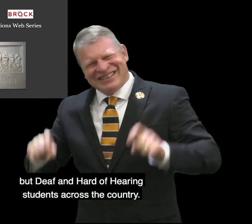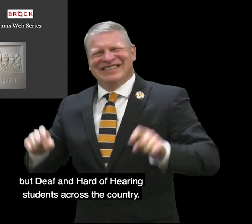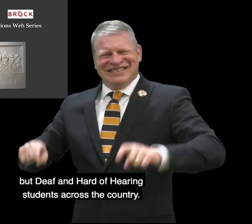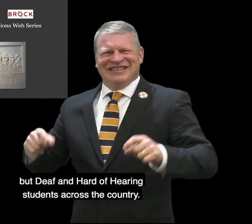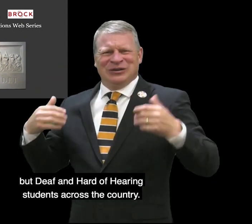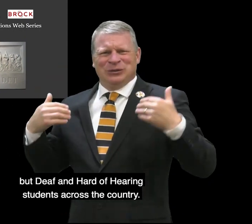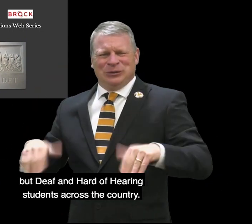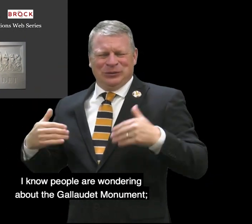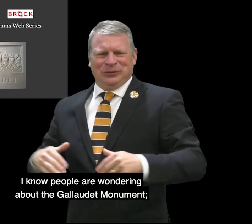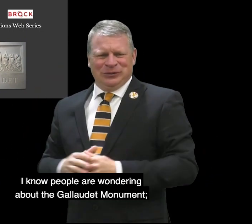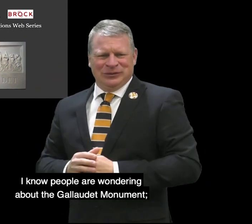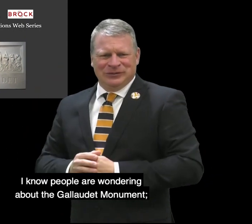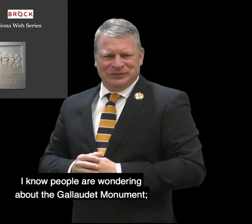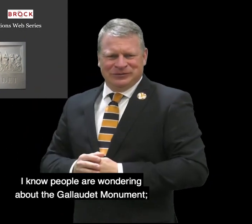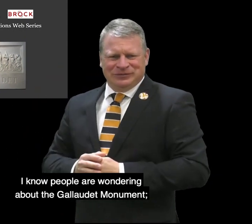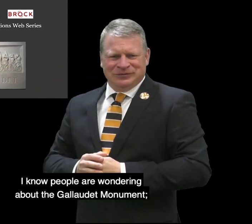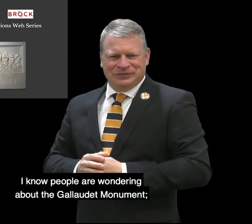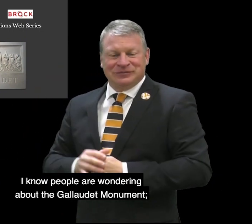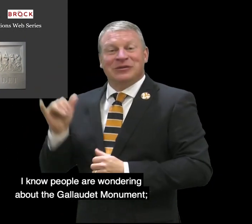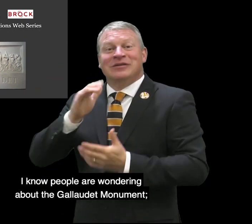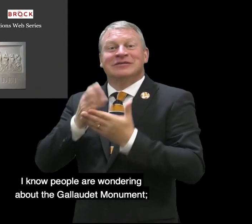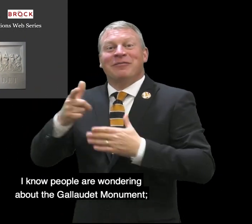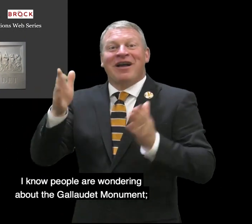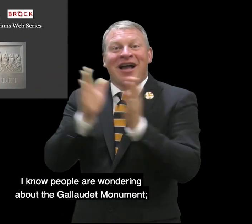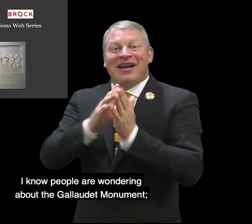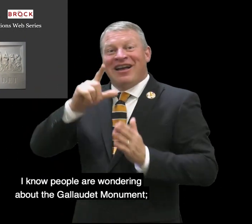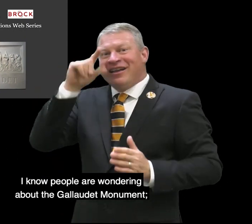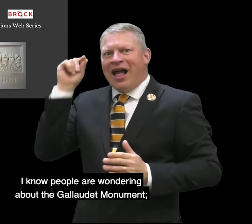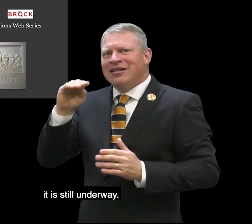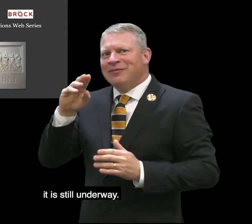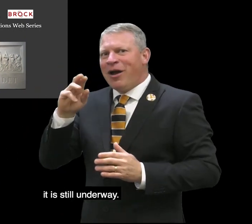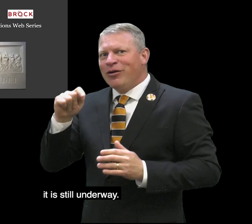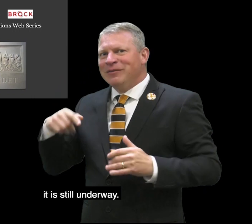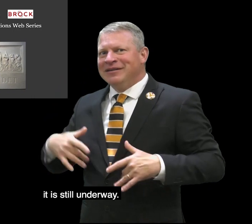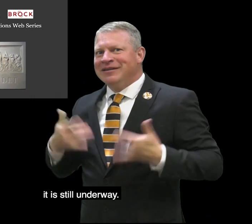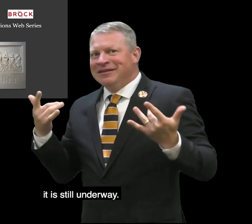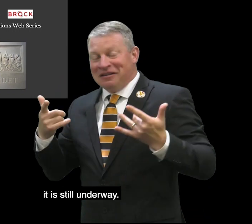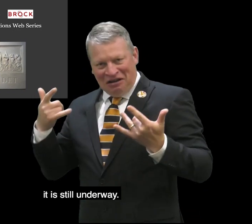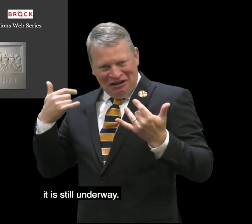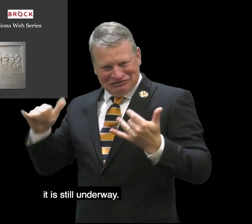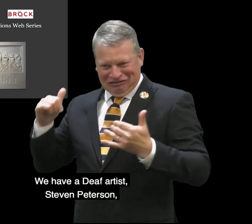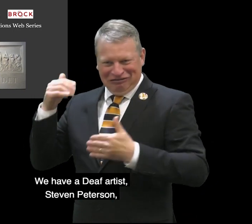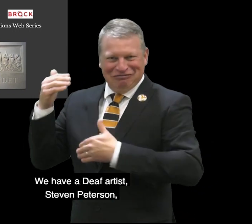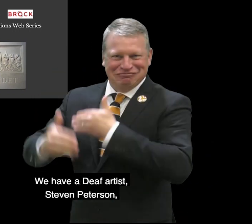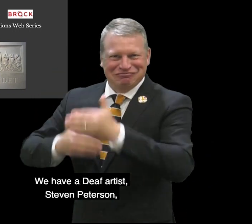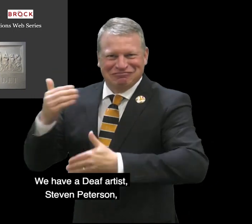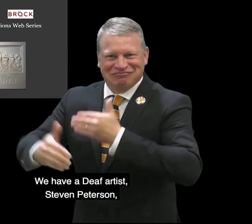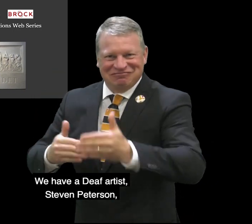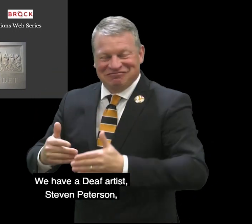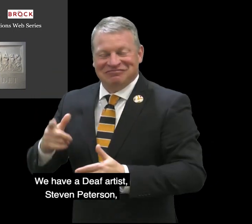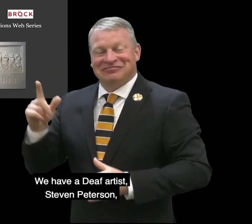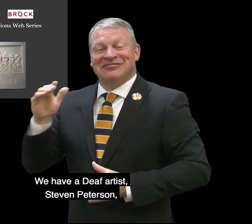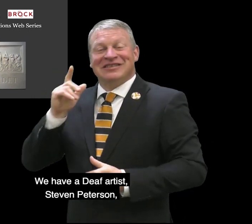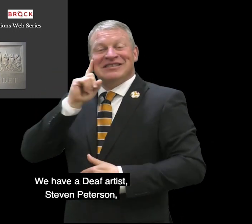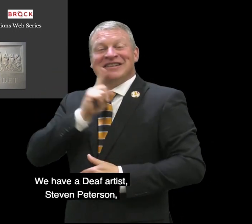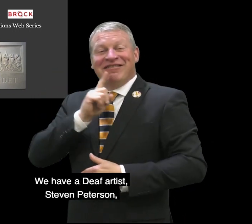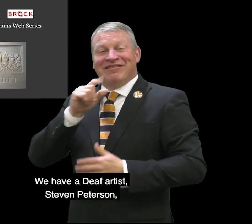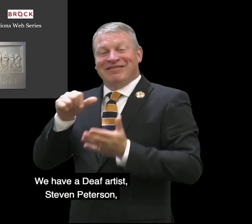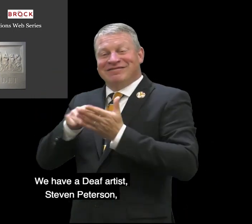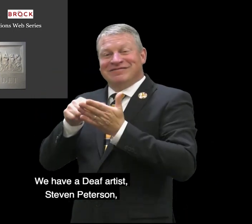deaf and hard of hearing students across the country. I know people are wondering about the Gallaudet Monument. It is still underway. We have a